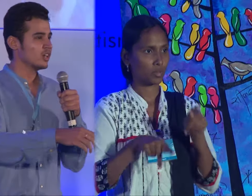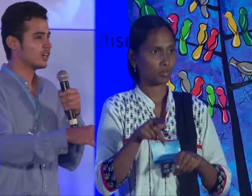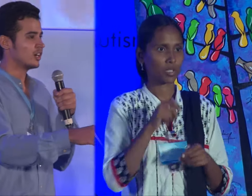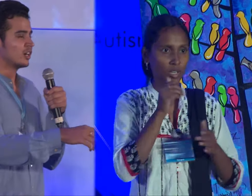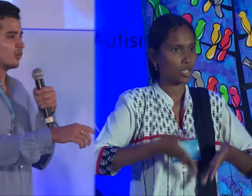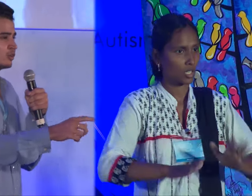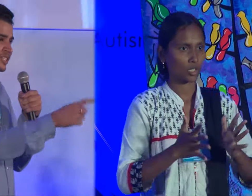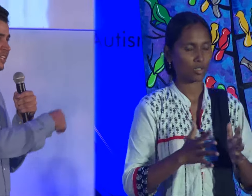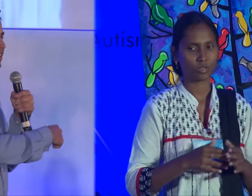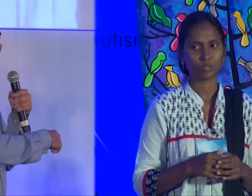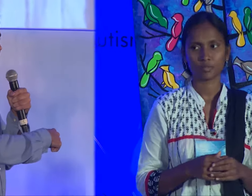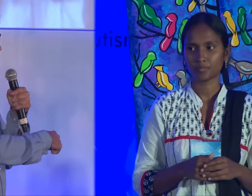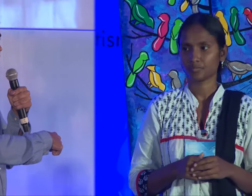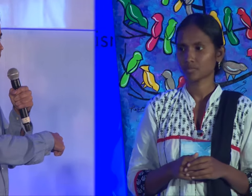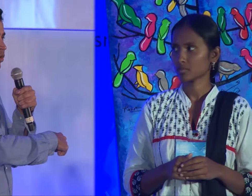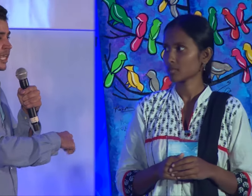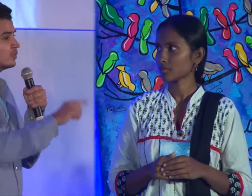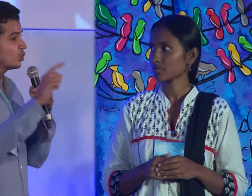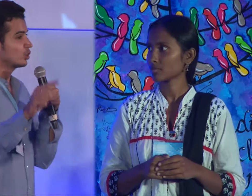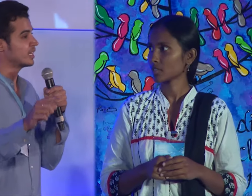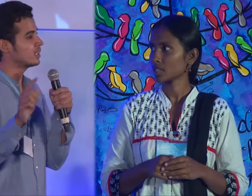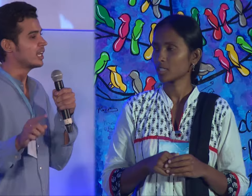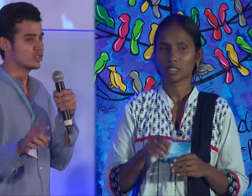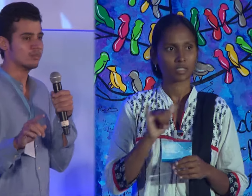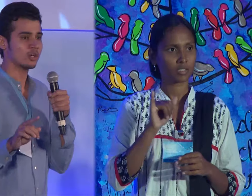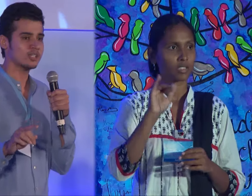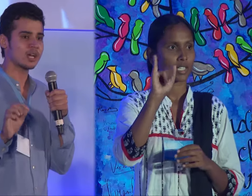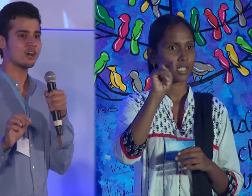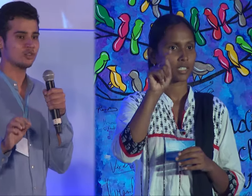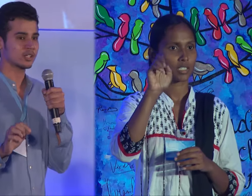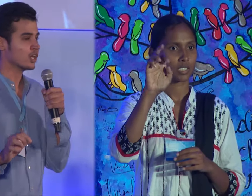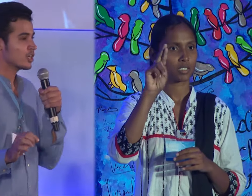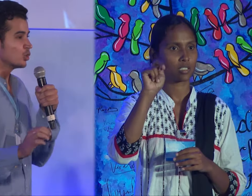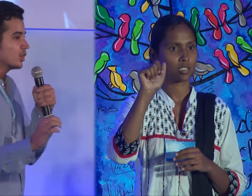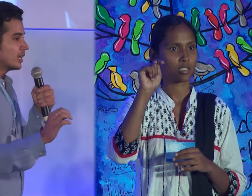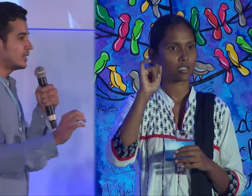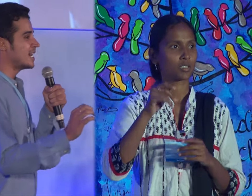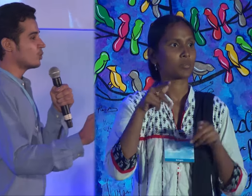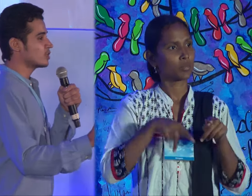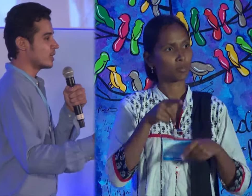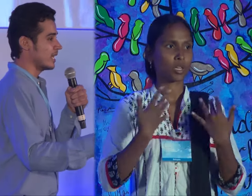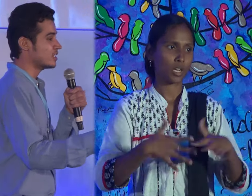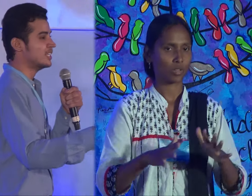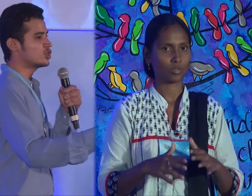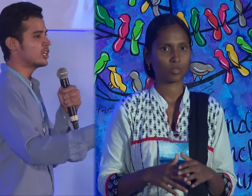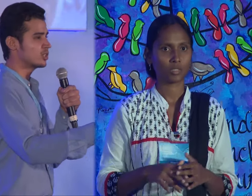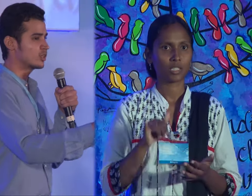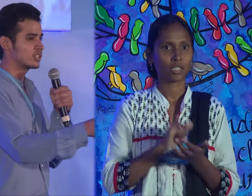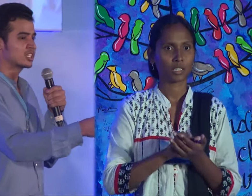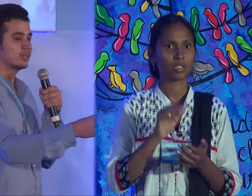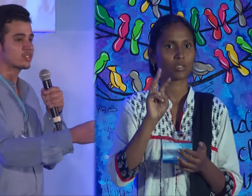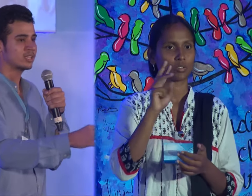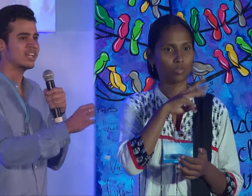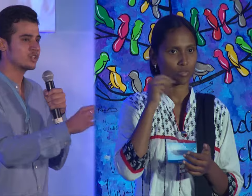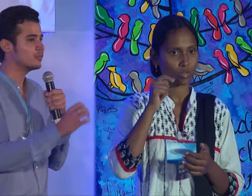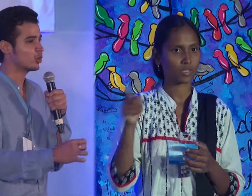allowed. The second wrestler in the list will go, even though the international bodies allow for it. So that was his initiation into